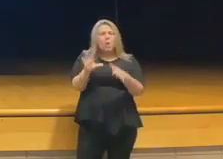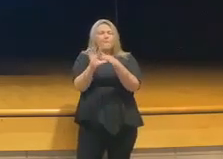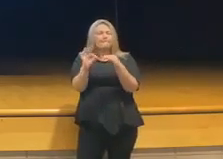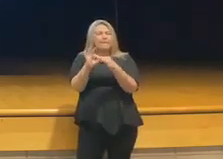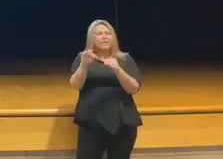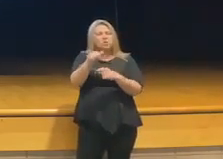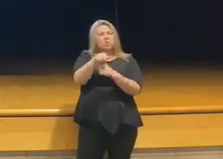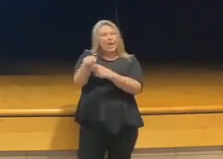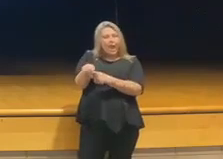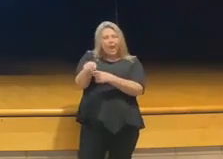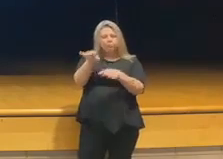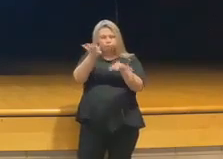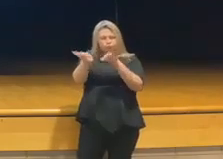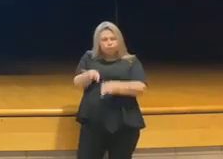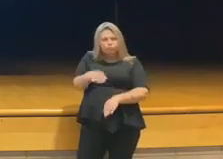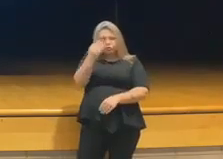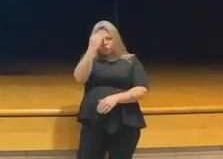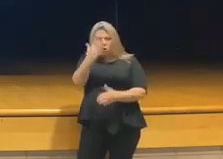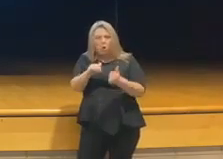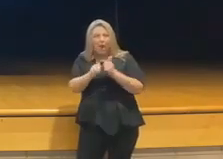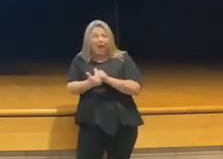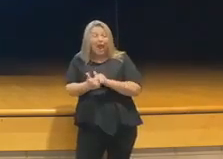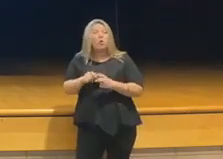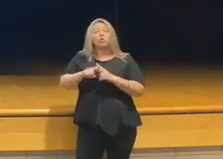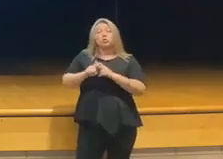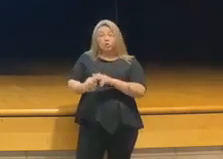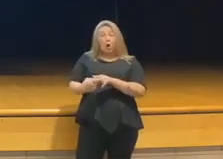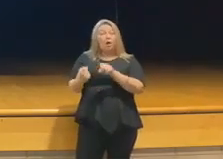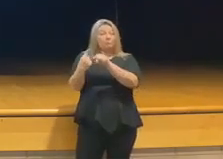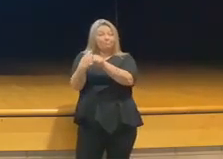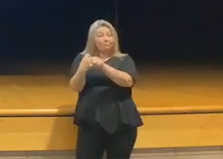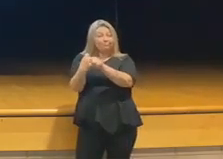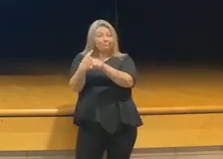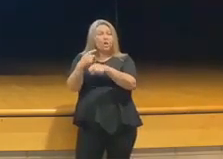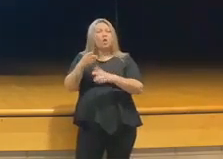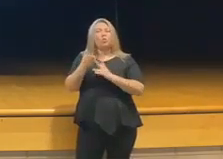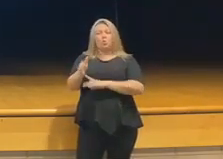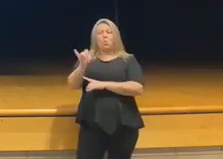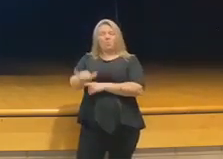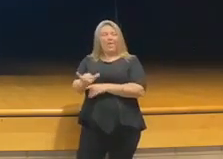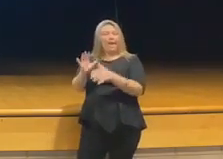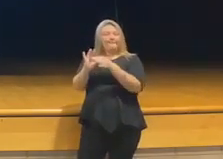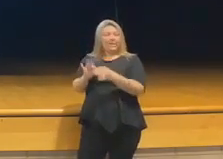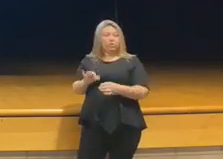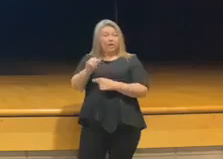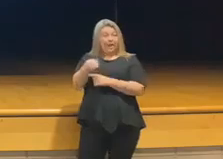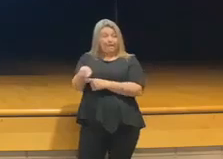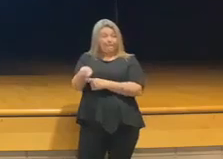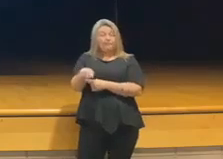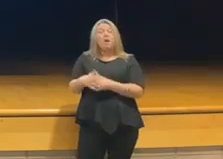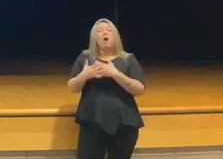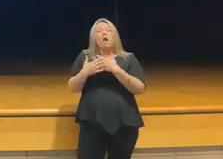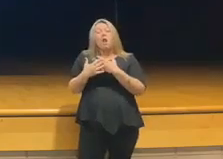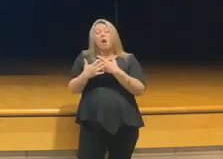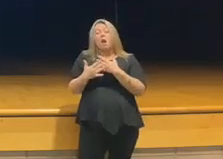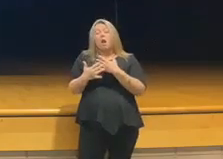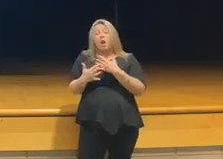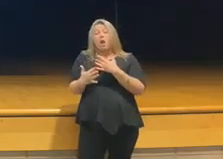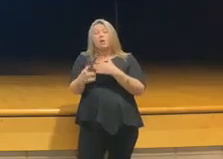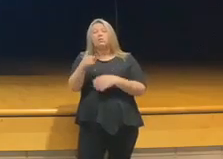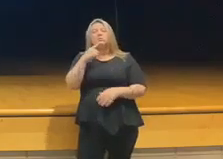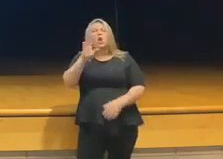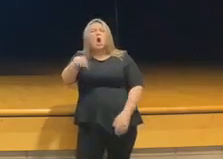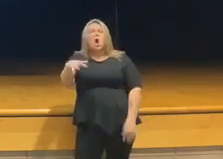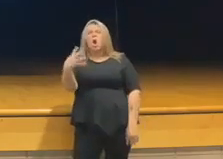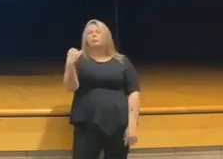app and directed her how to do that and started communicating with her through the messaging app. And then he ended up asking her to take